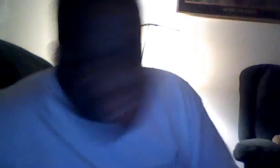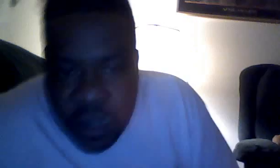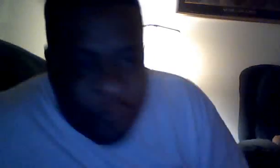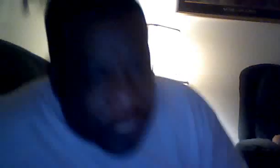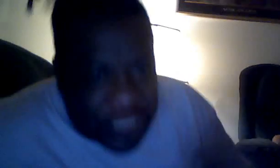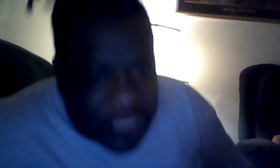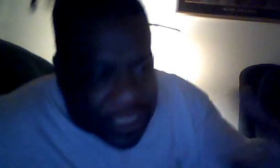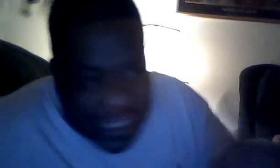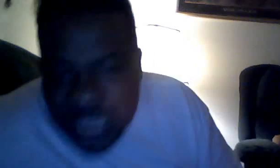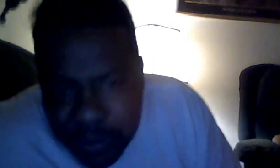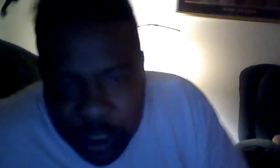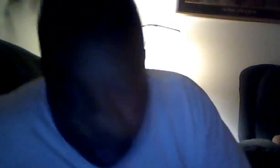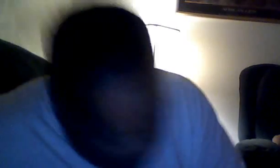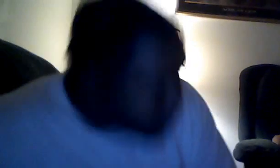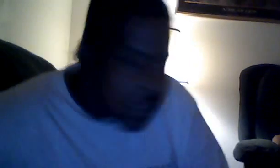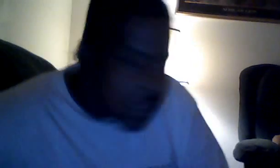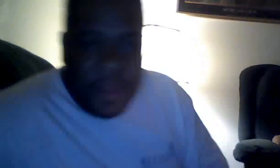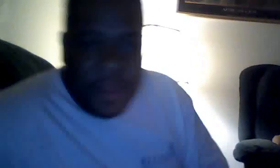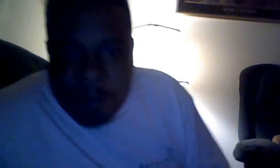the fresh, and yes, I keep it strong.